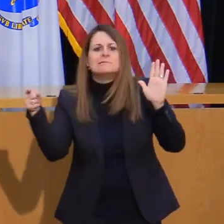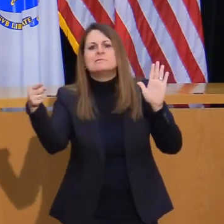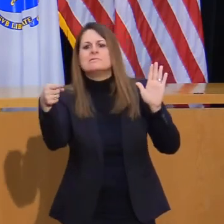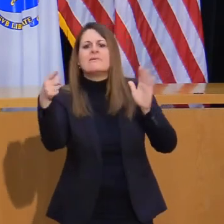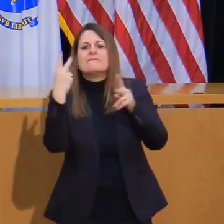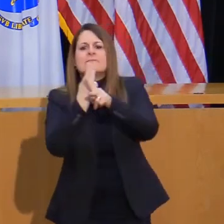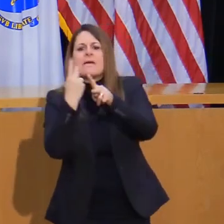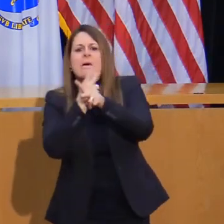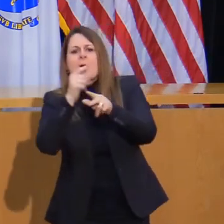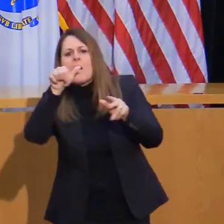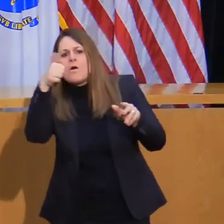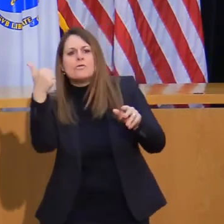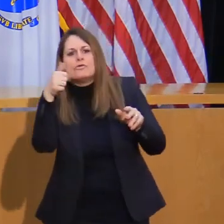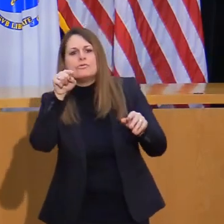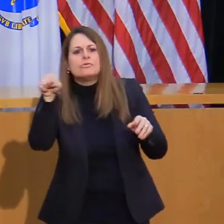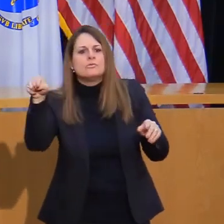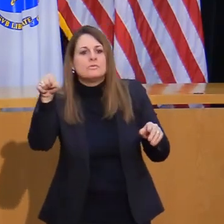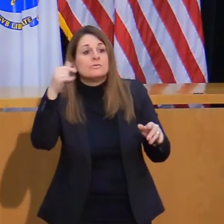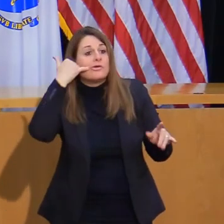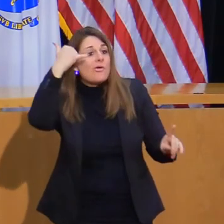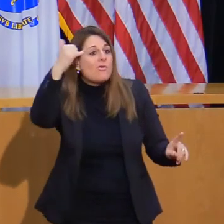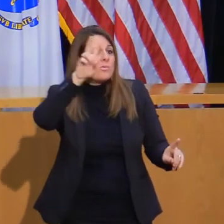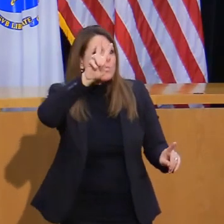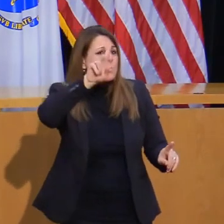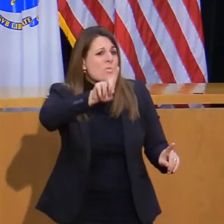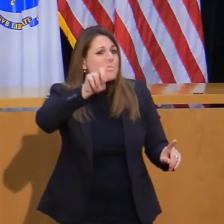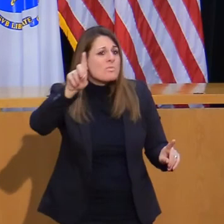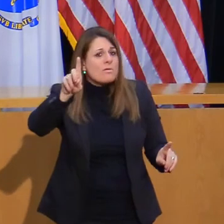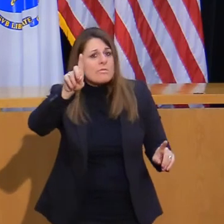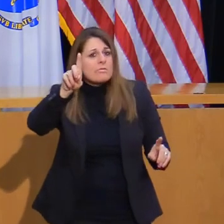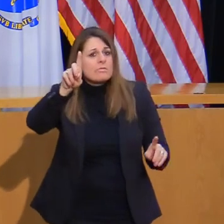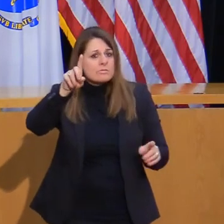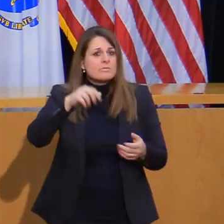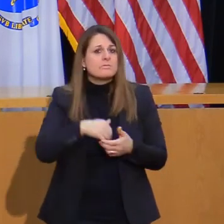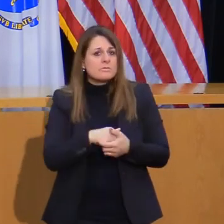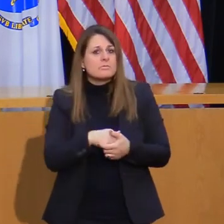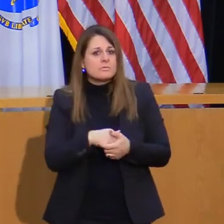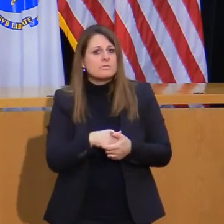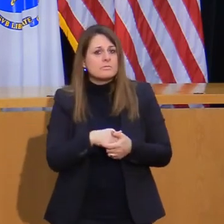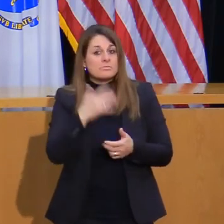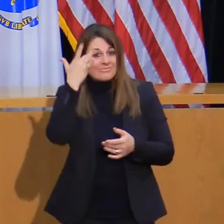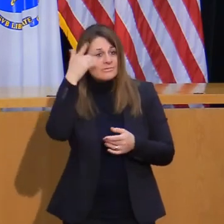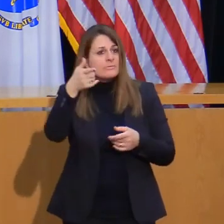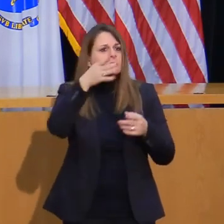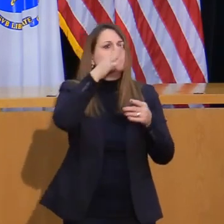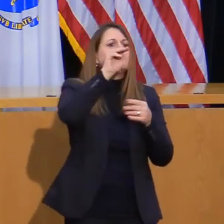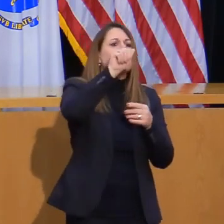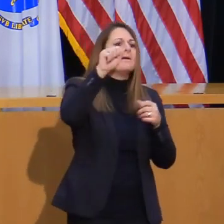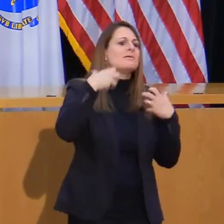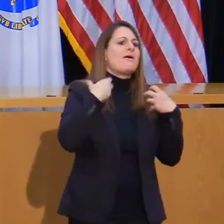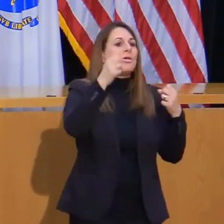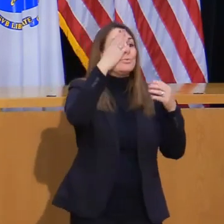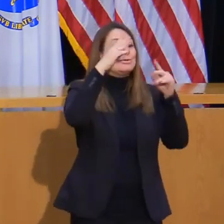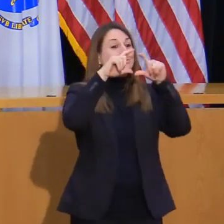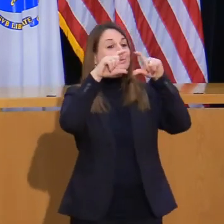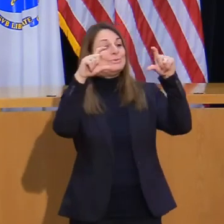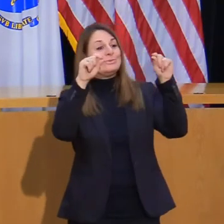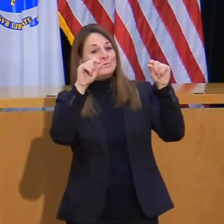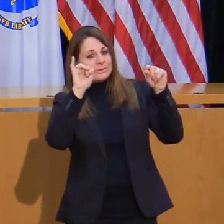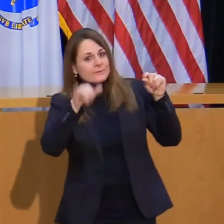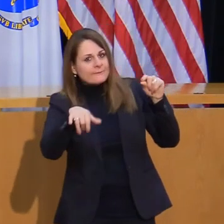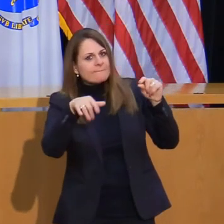center. They'll be connected with transportation, either through Mass Health, if they're a member, or to their local community service for